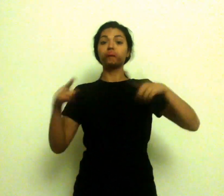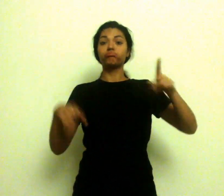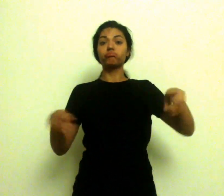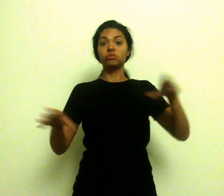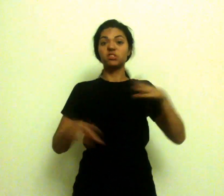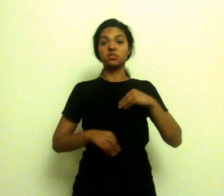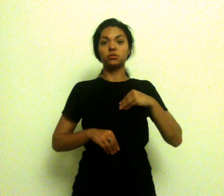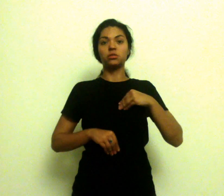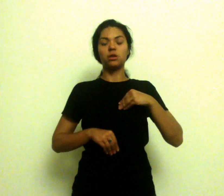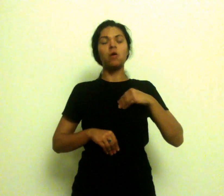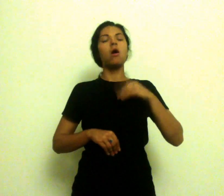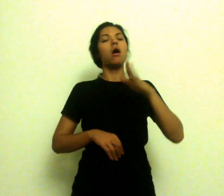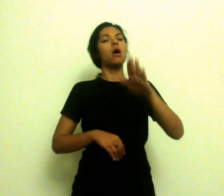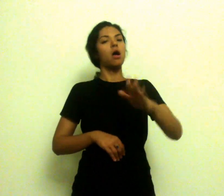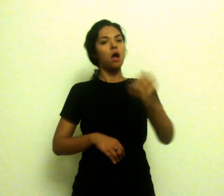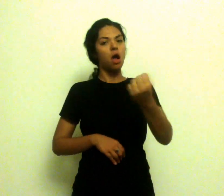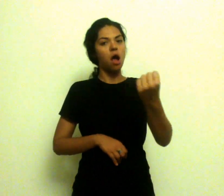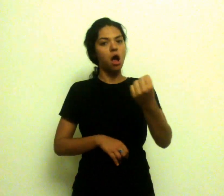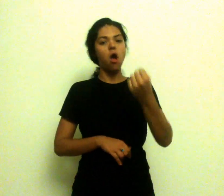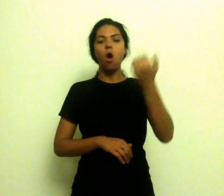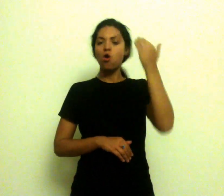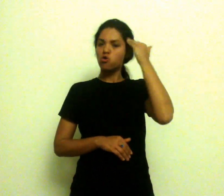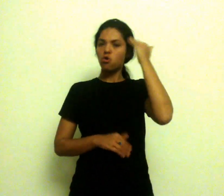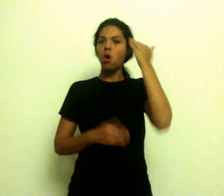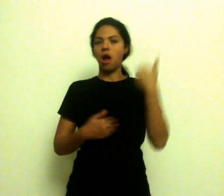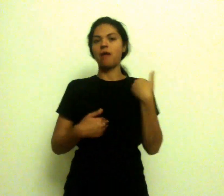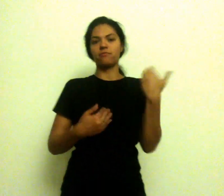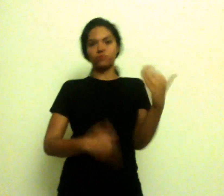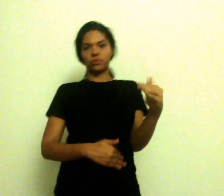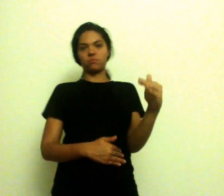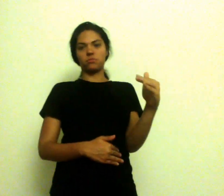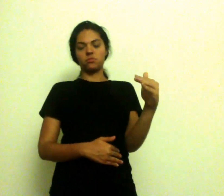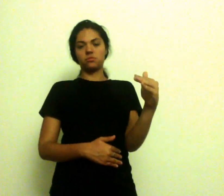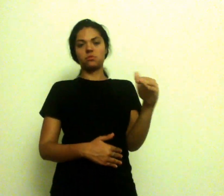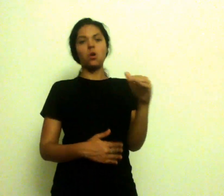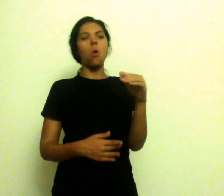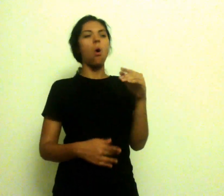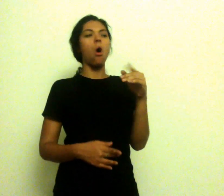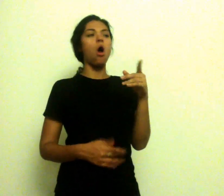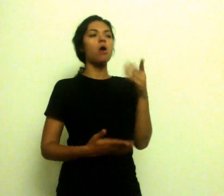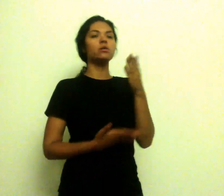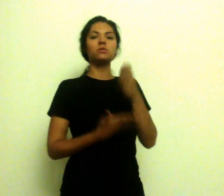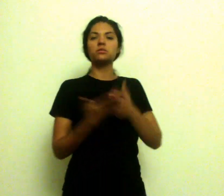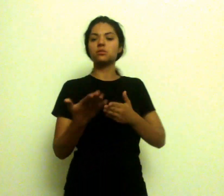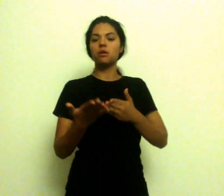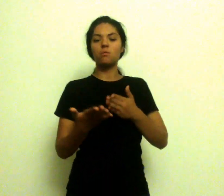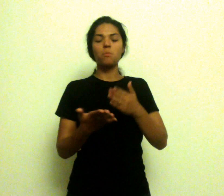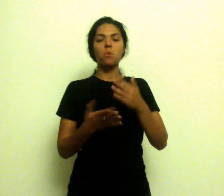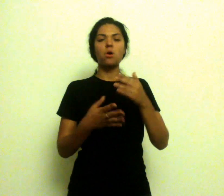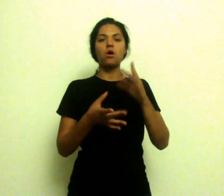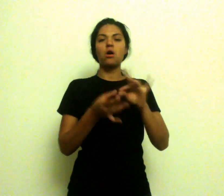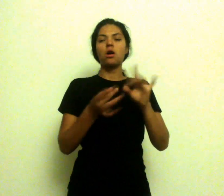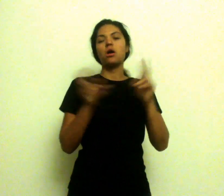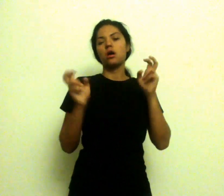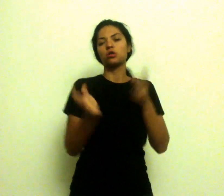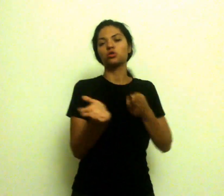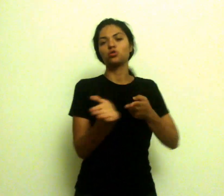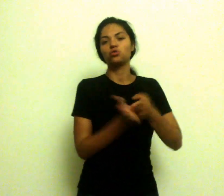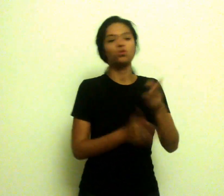know very well when it is being violated and where there are untradeable absolutes in all of them. When I was